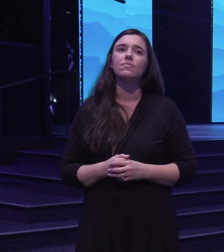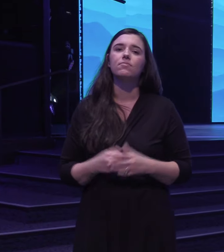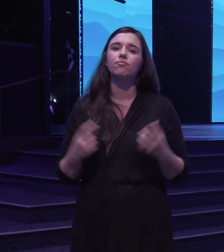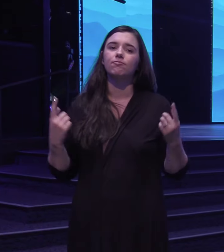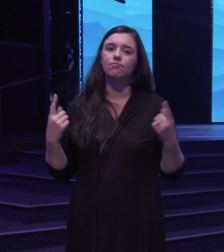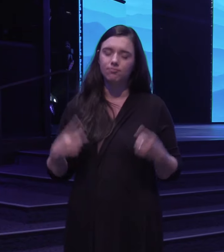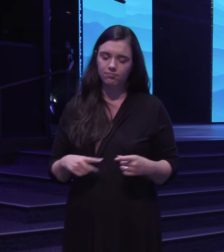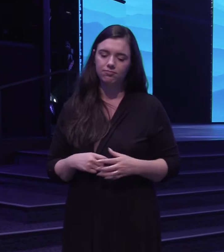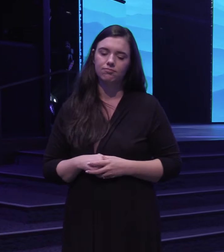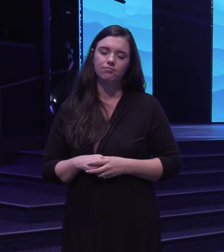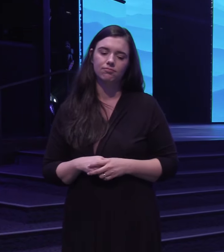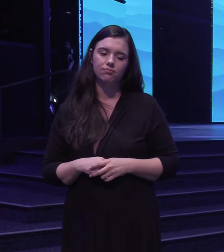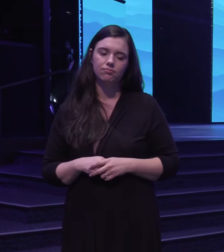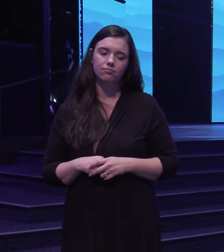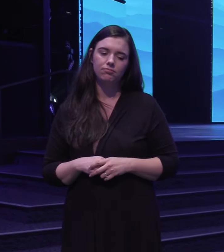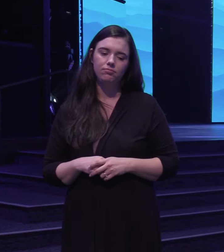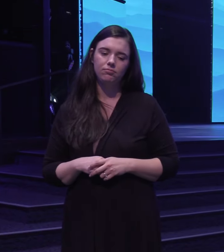myself